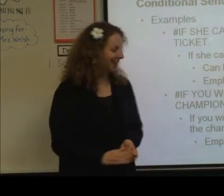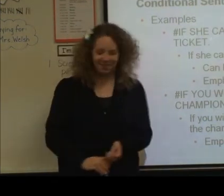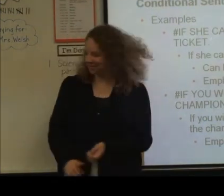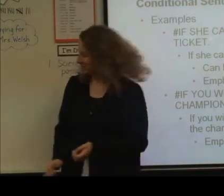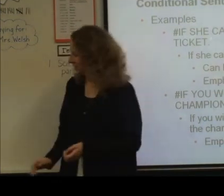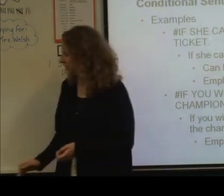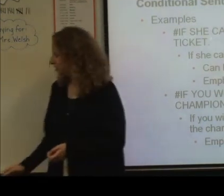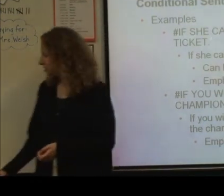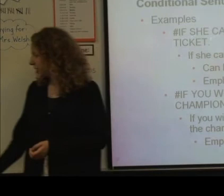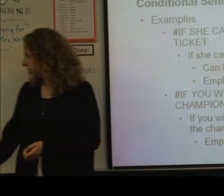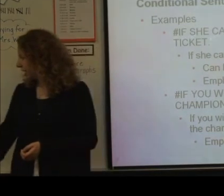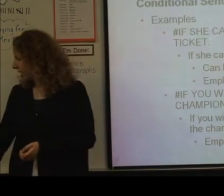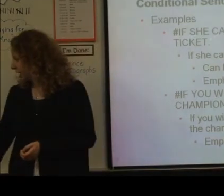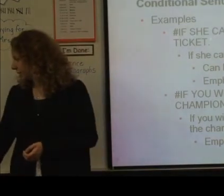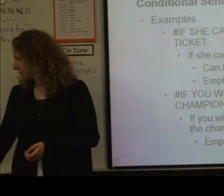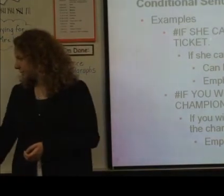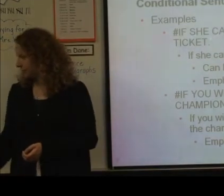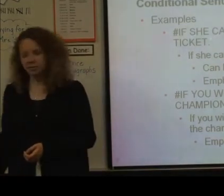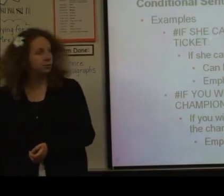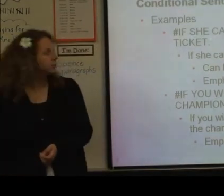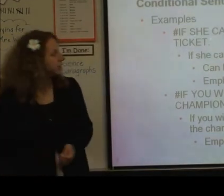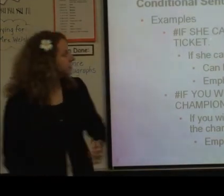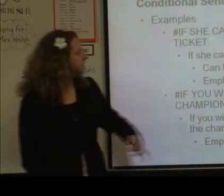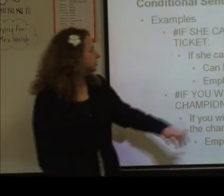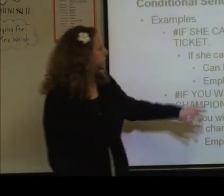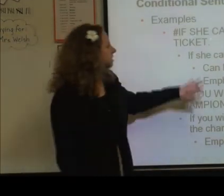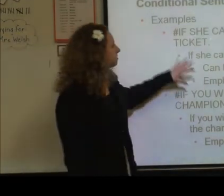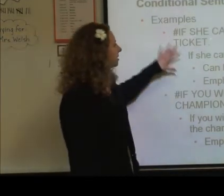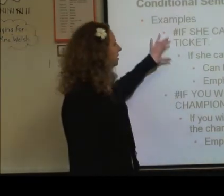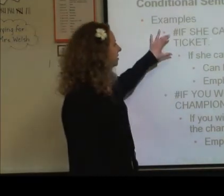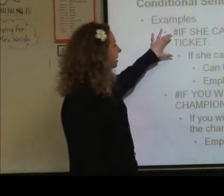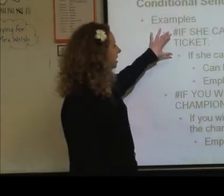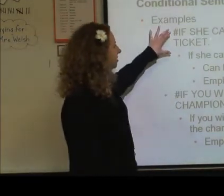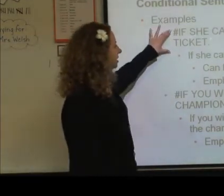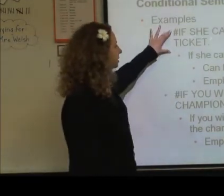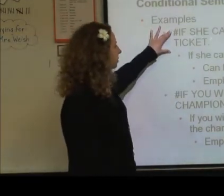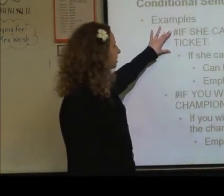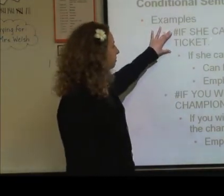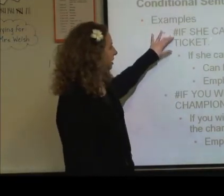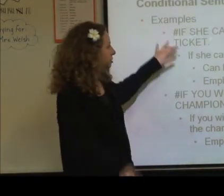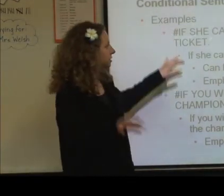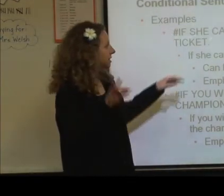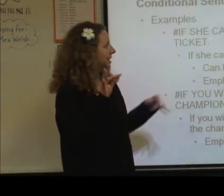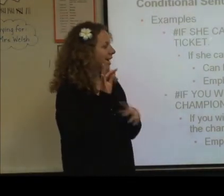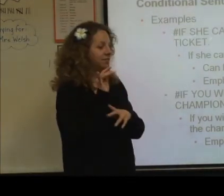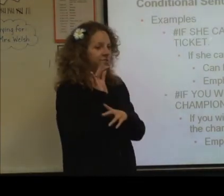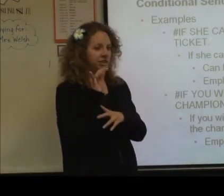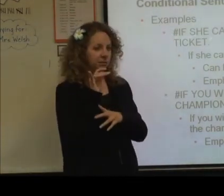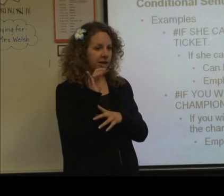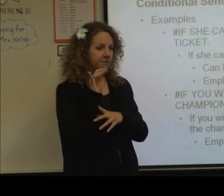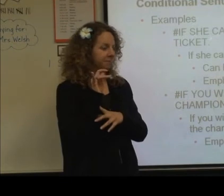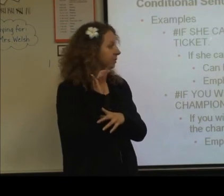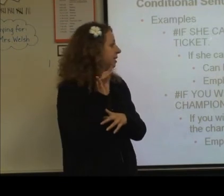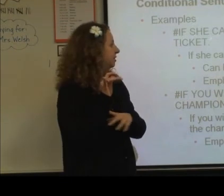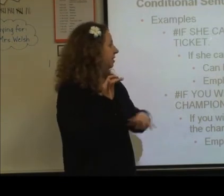Okay. So if you look at these ones, then in this one, by using the if this way, then